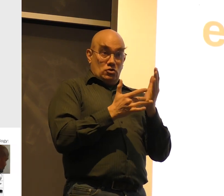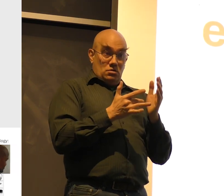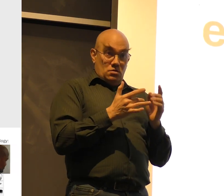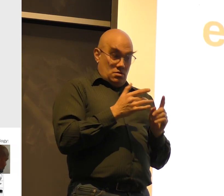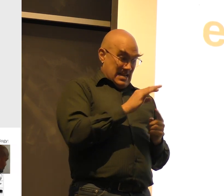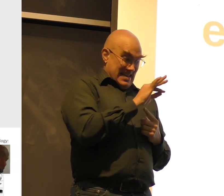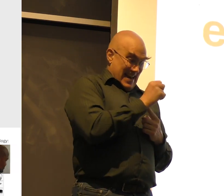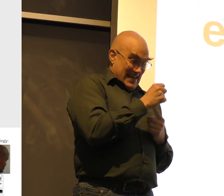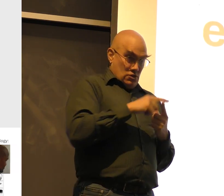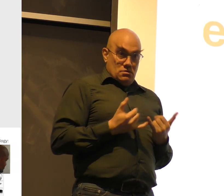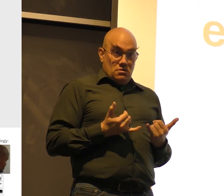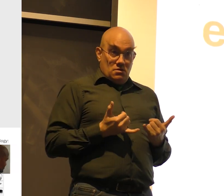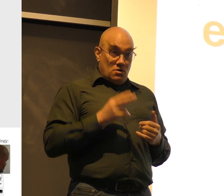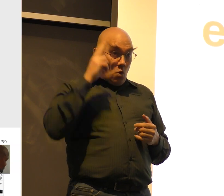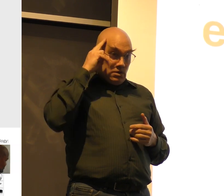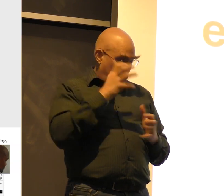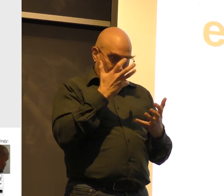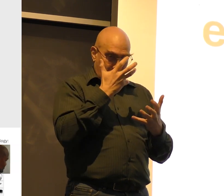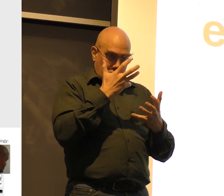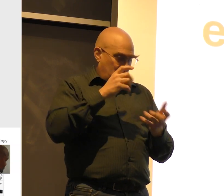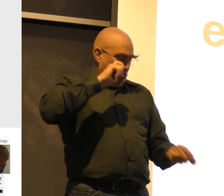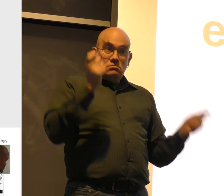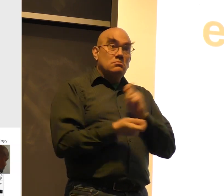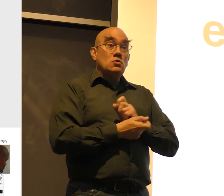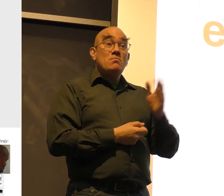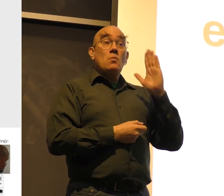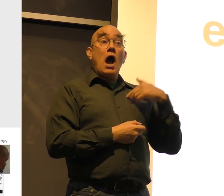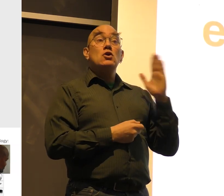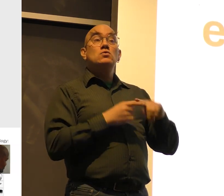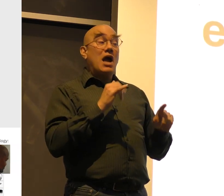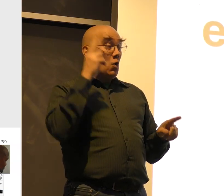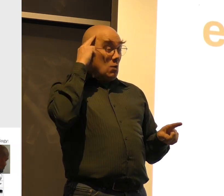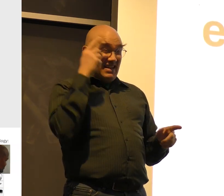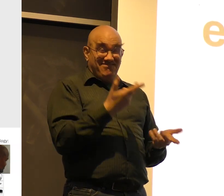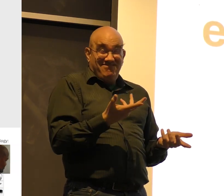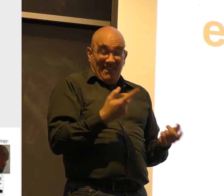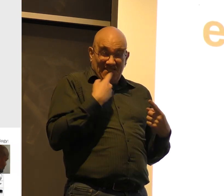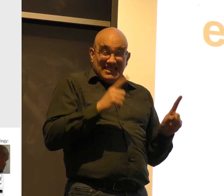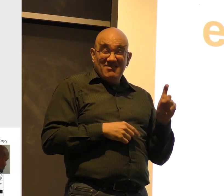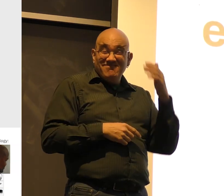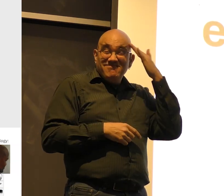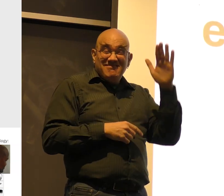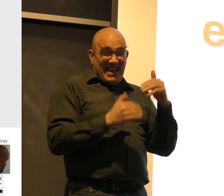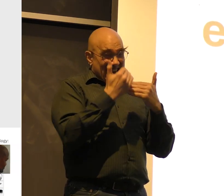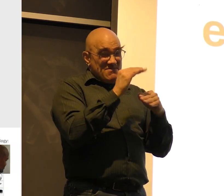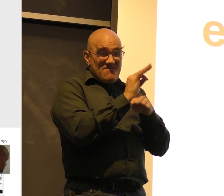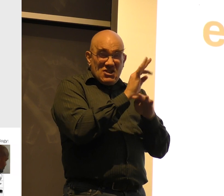And so, from the 90s to today, cochlear implants have completely changed. In the past, I don't know if they were